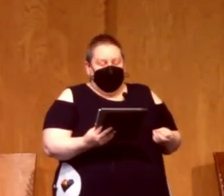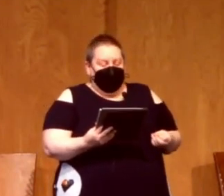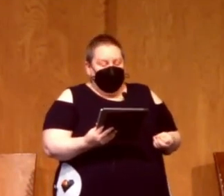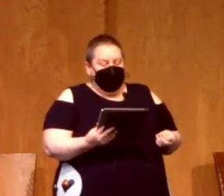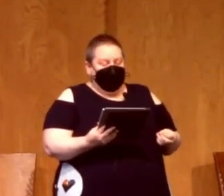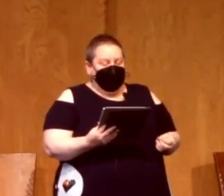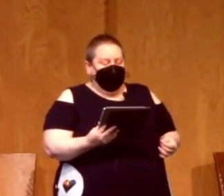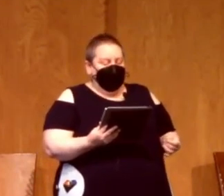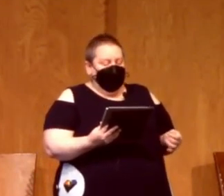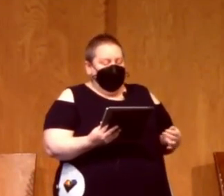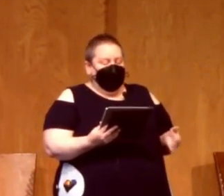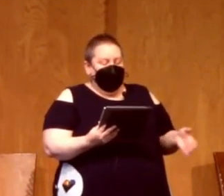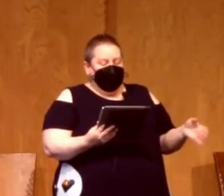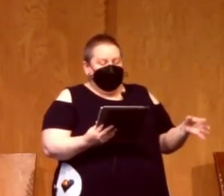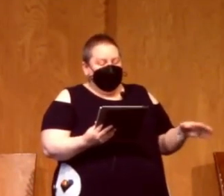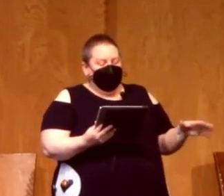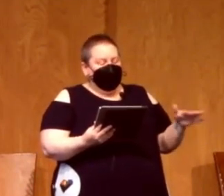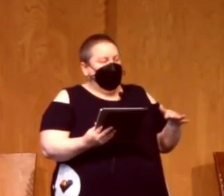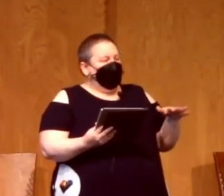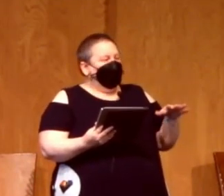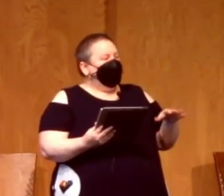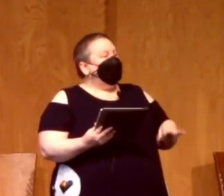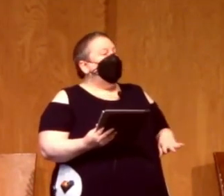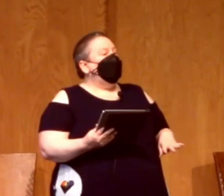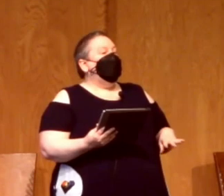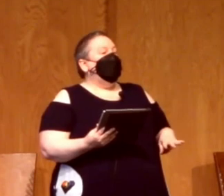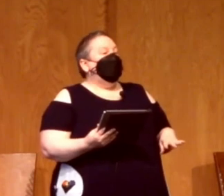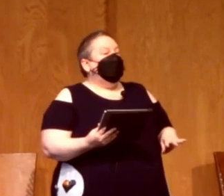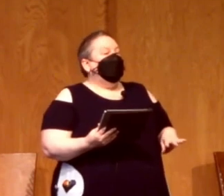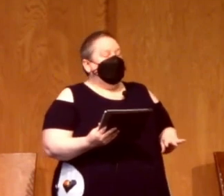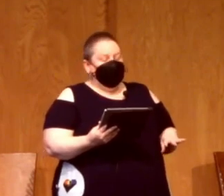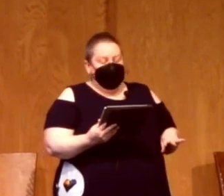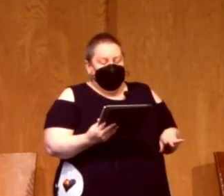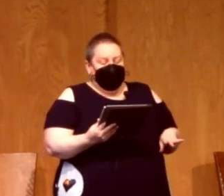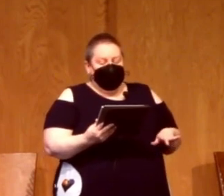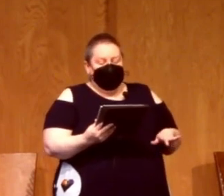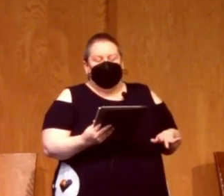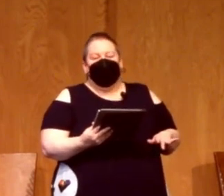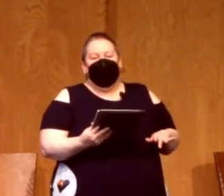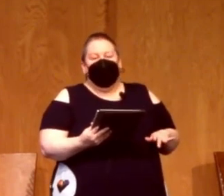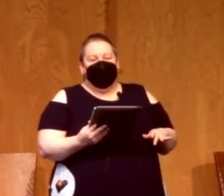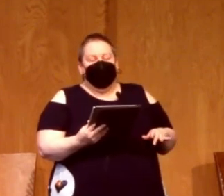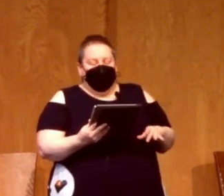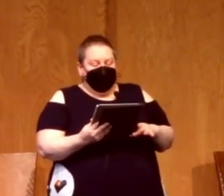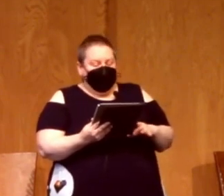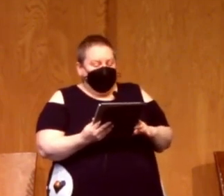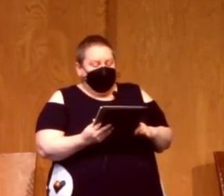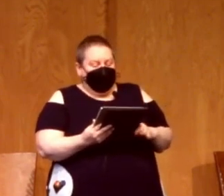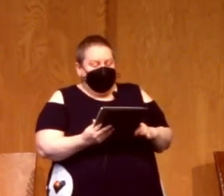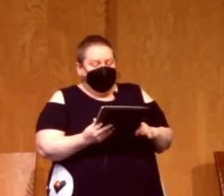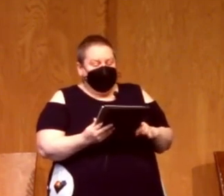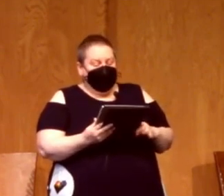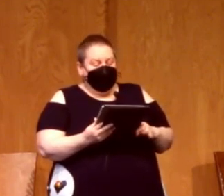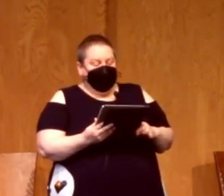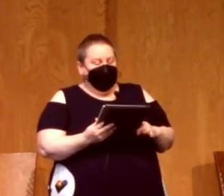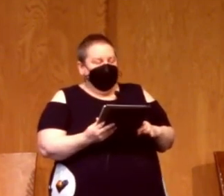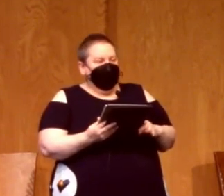dropped on the counter, bags left at the door, detritus of life on the